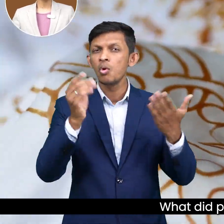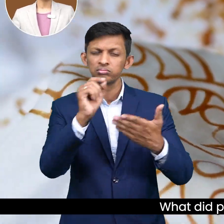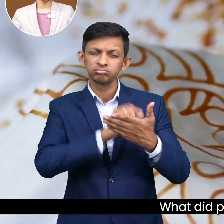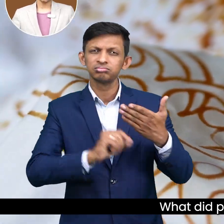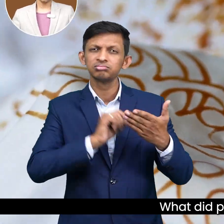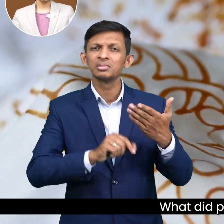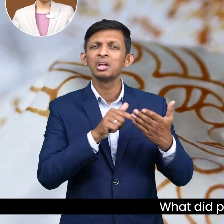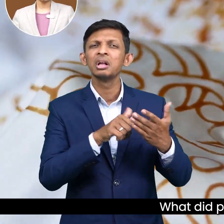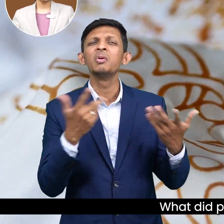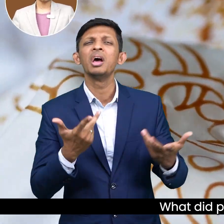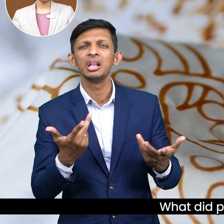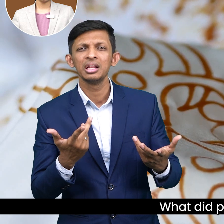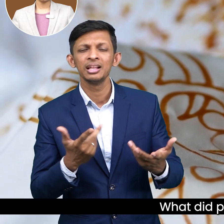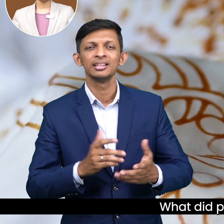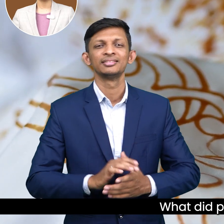What did people write on?